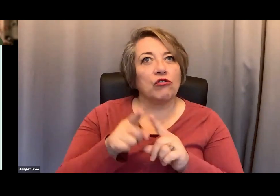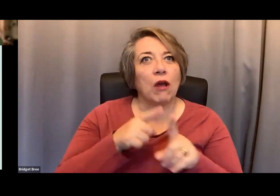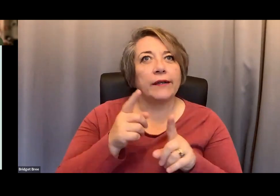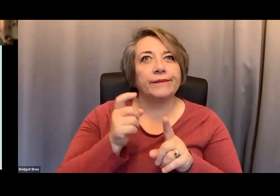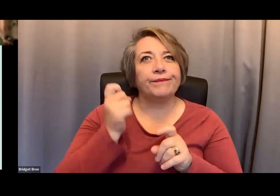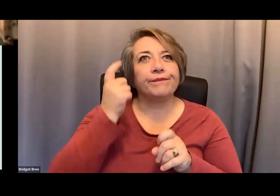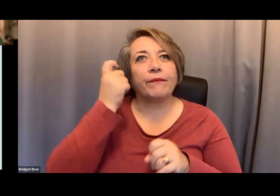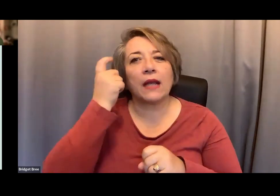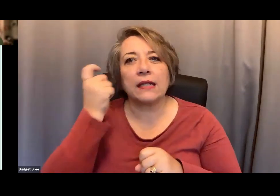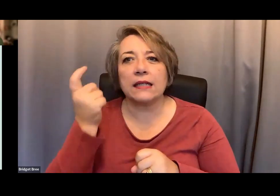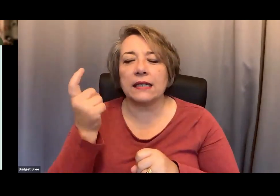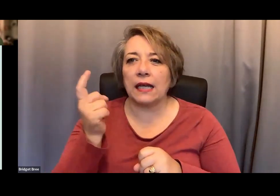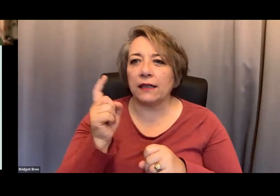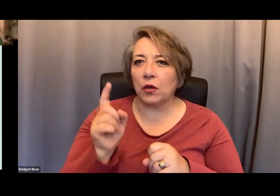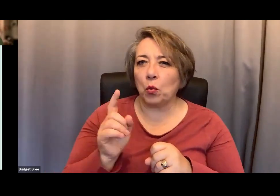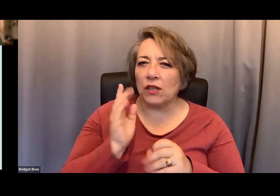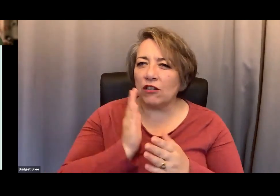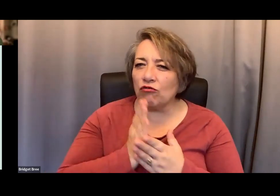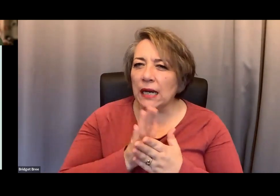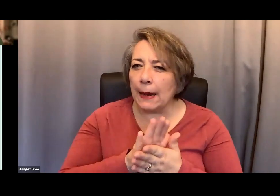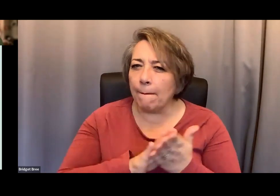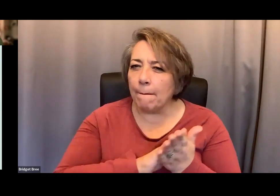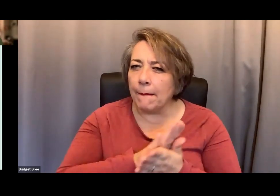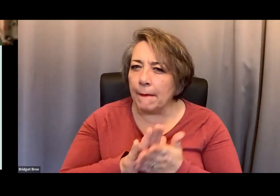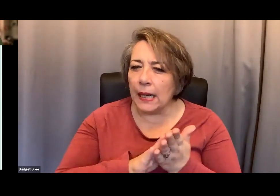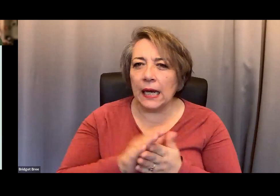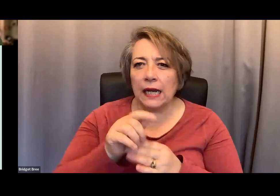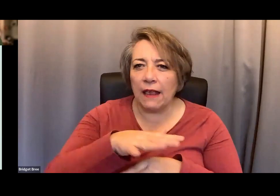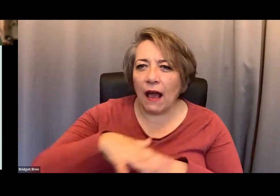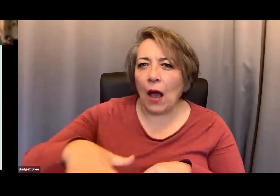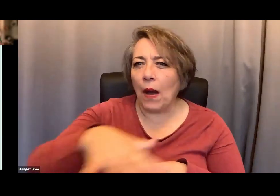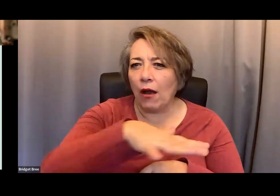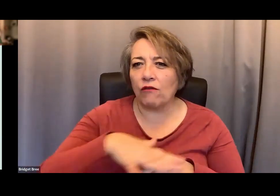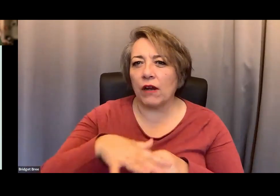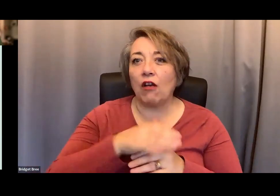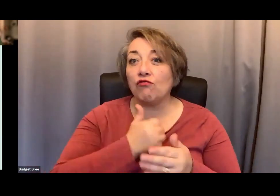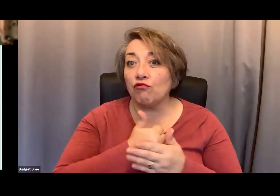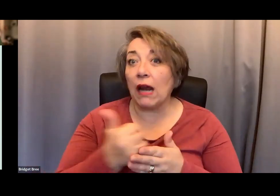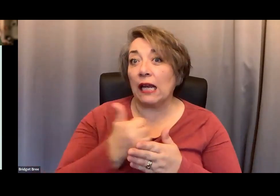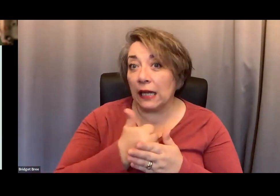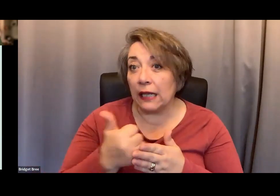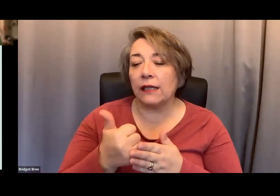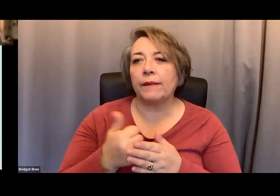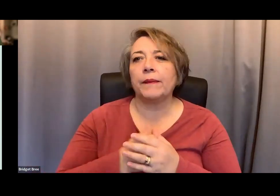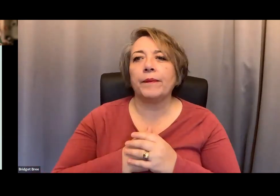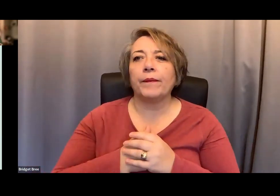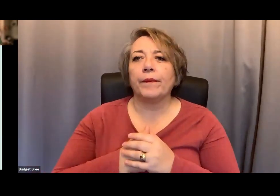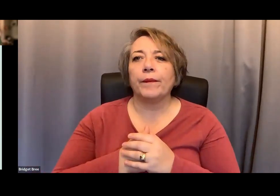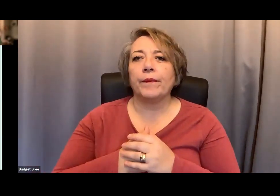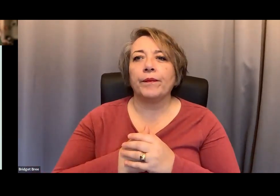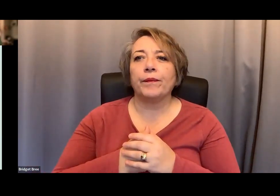space for unpacking the 4 lenses in the neighbourhood on a regular basis. And we added some